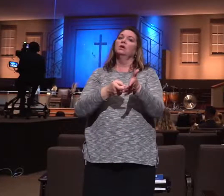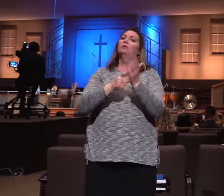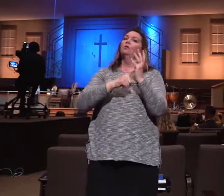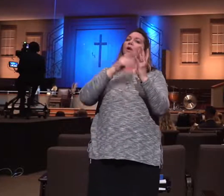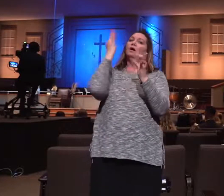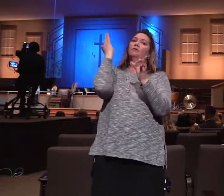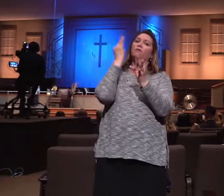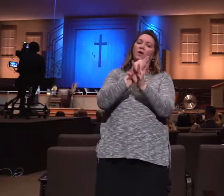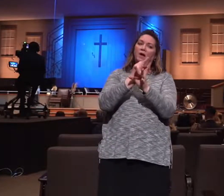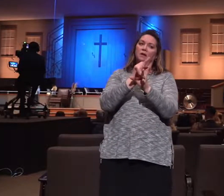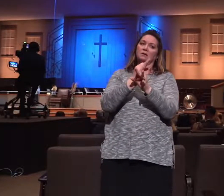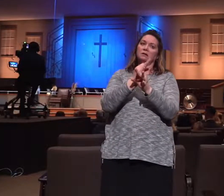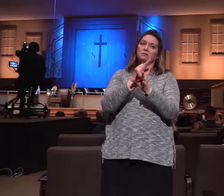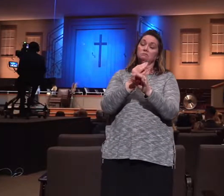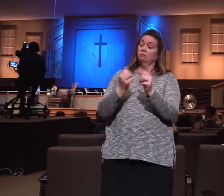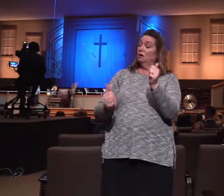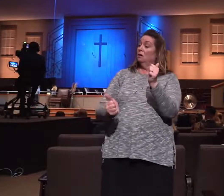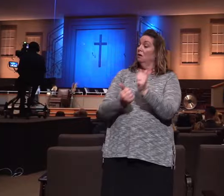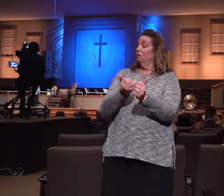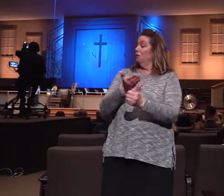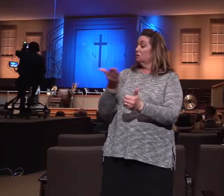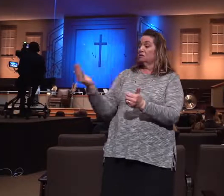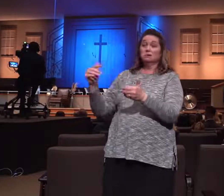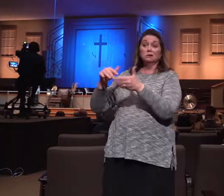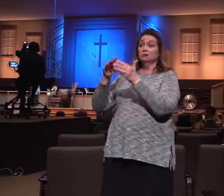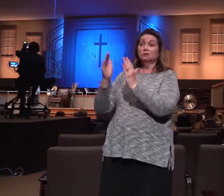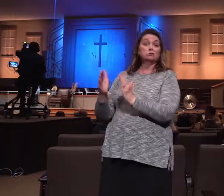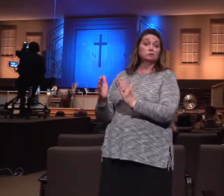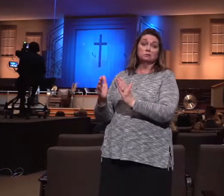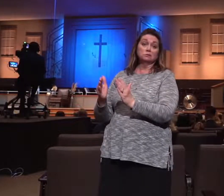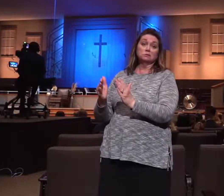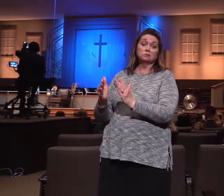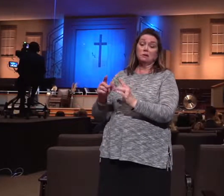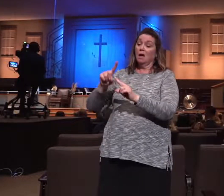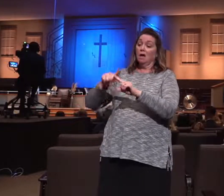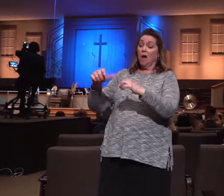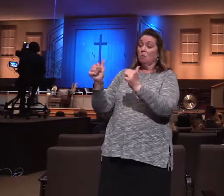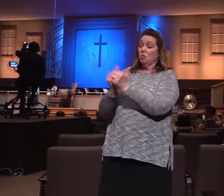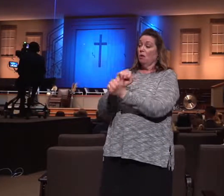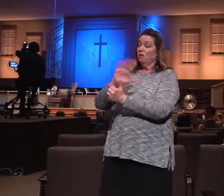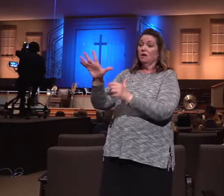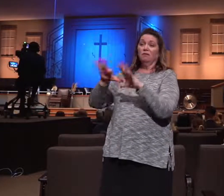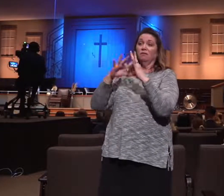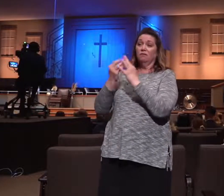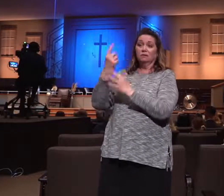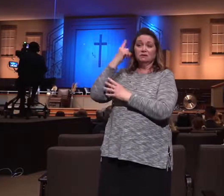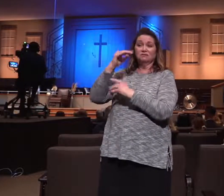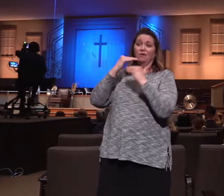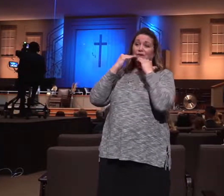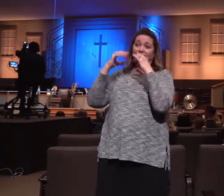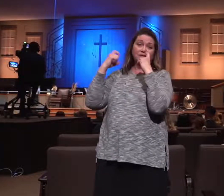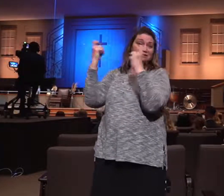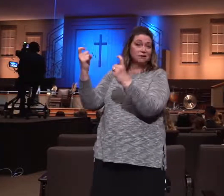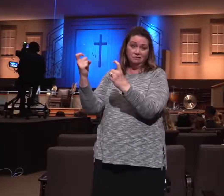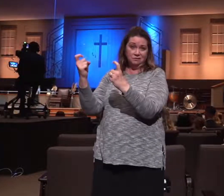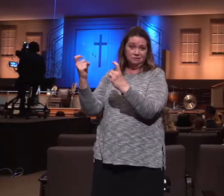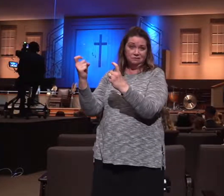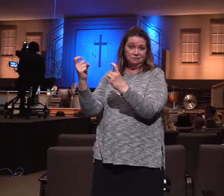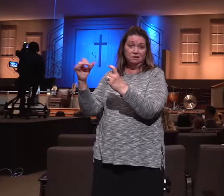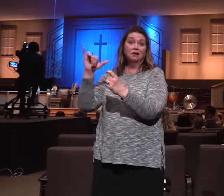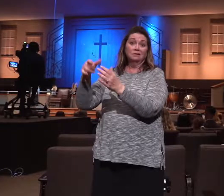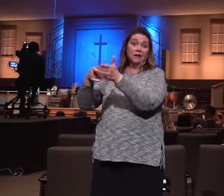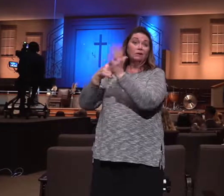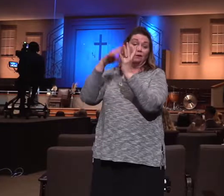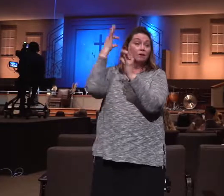many of these students will be 10,000 miles away from their parents. That's the faith they express to come here.